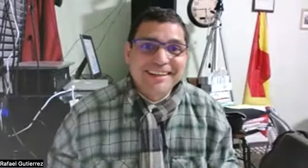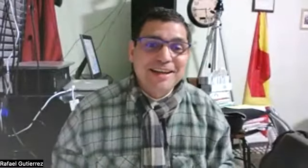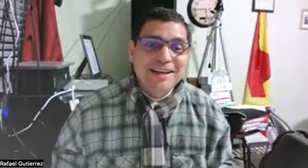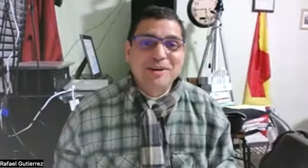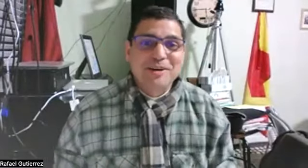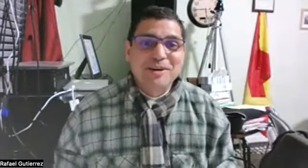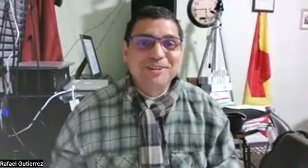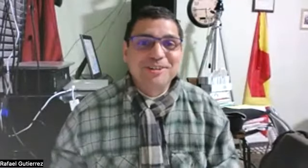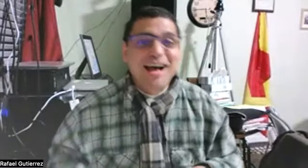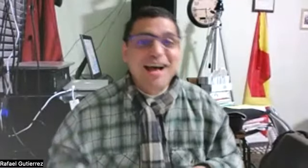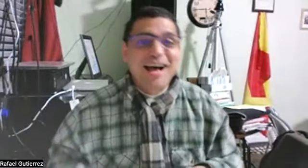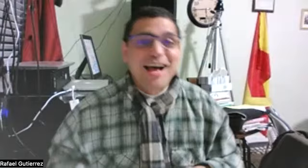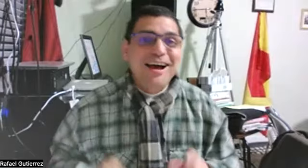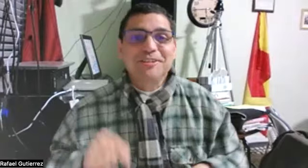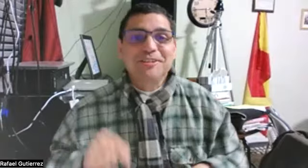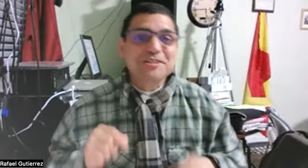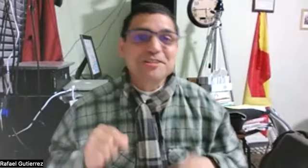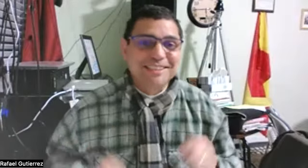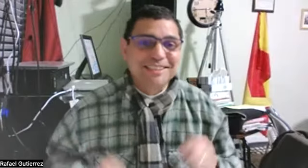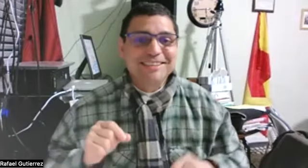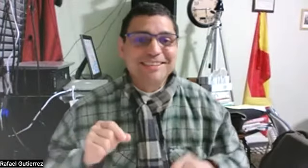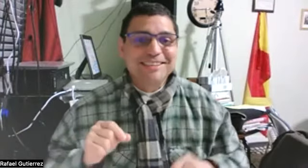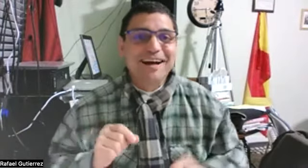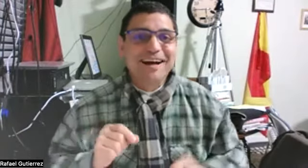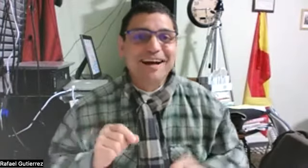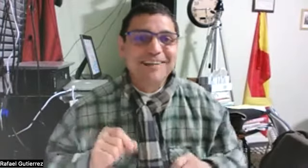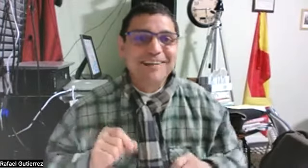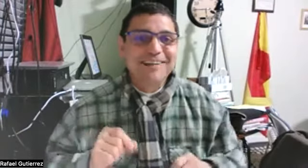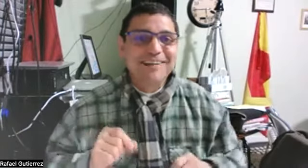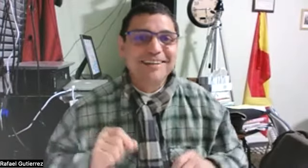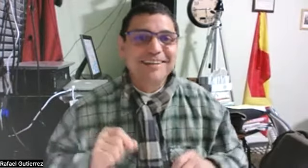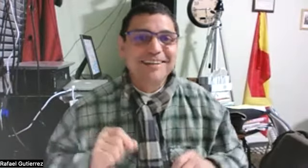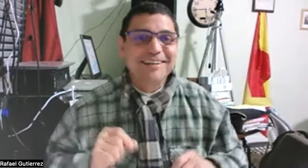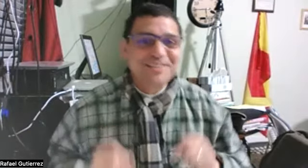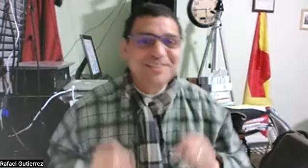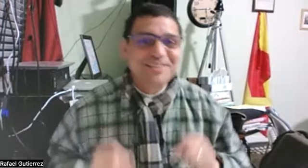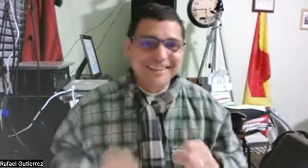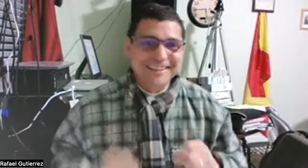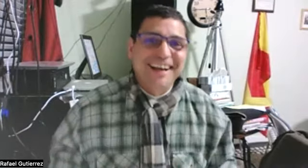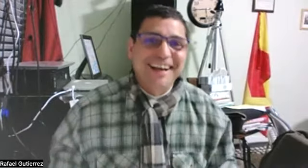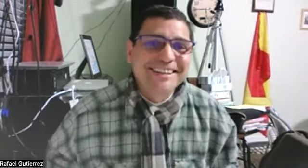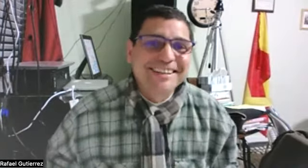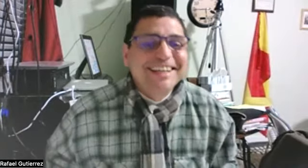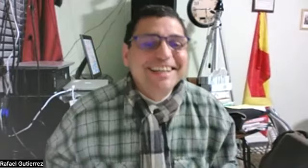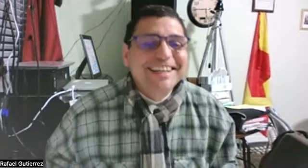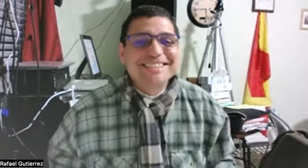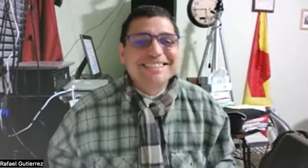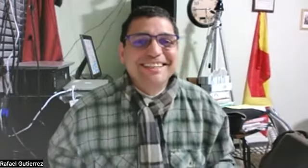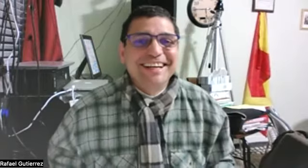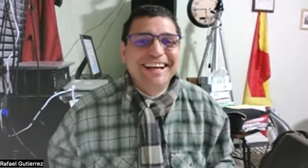Spanish. Cuando los santos marchen ya. Say, no, no me les. Shame on me.